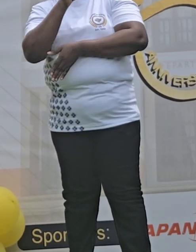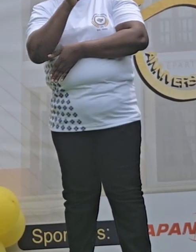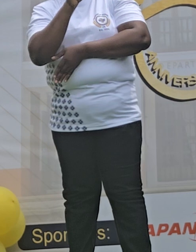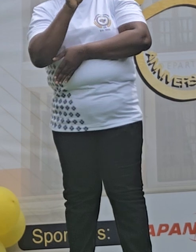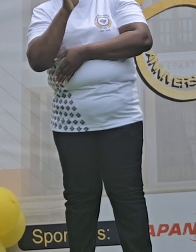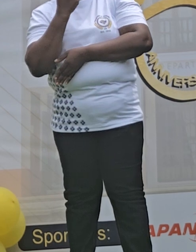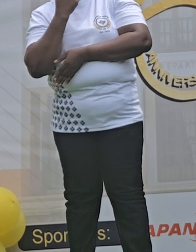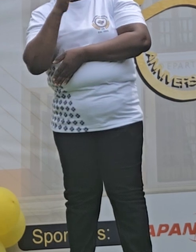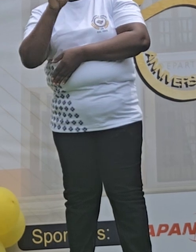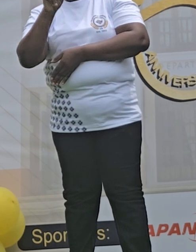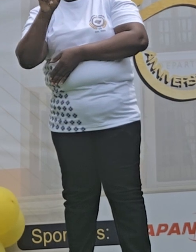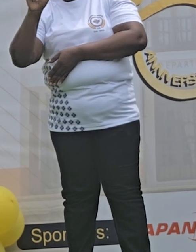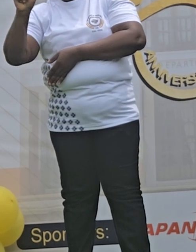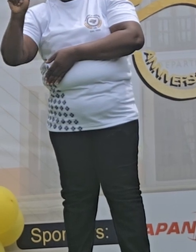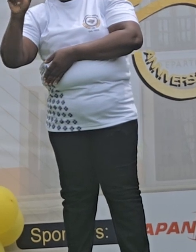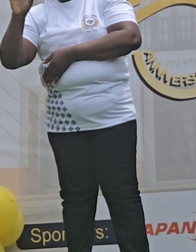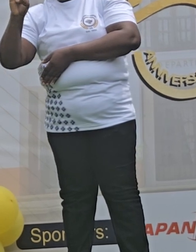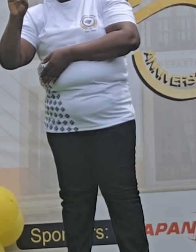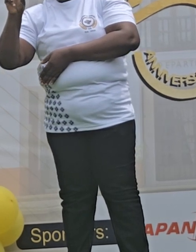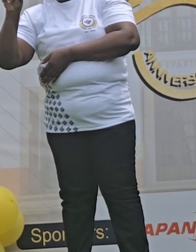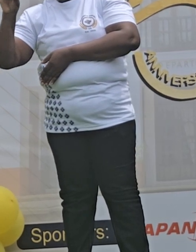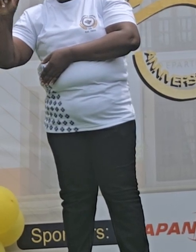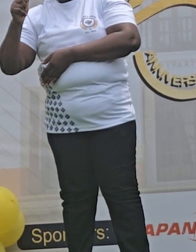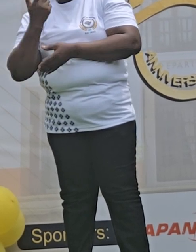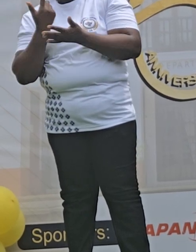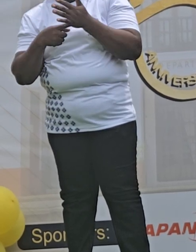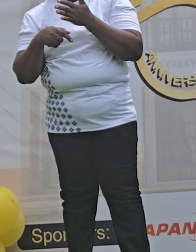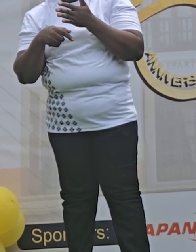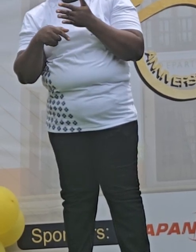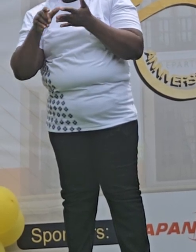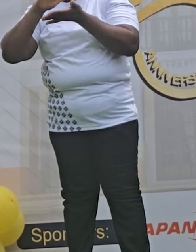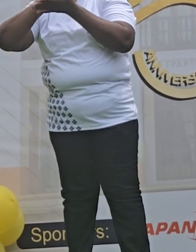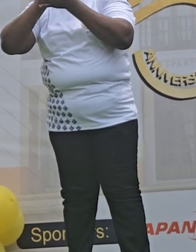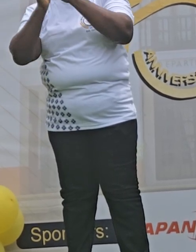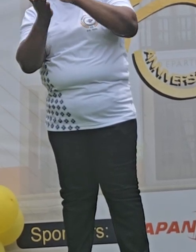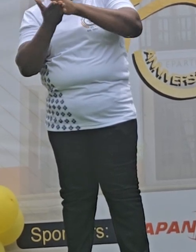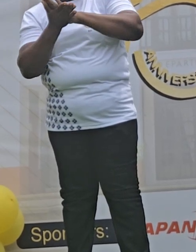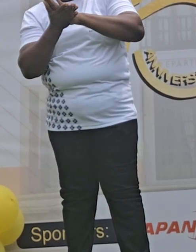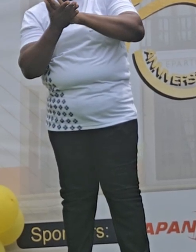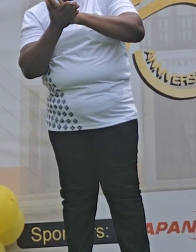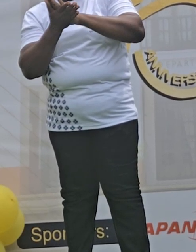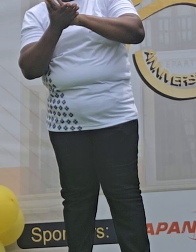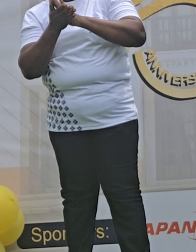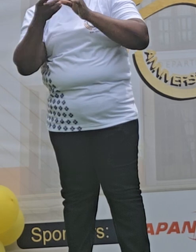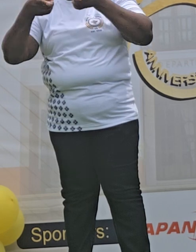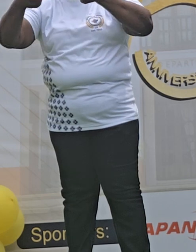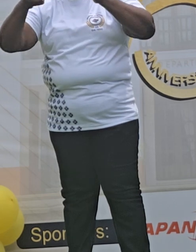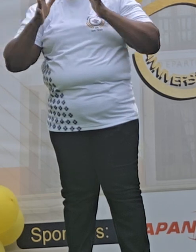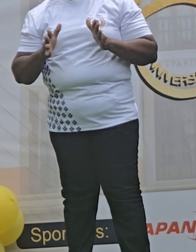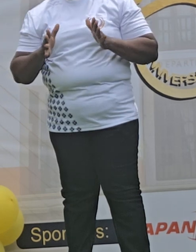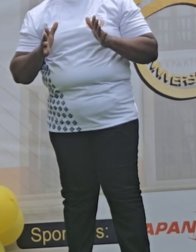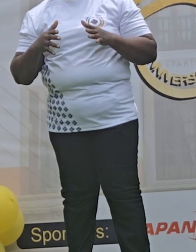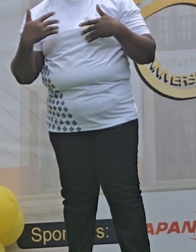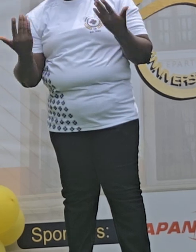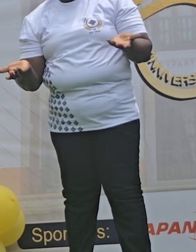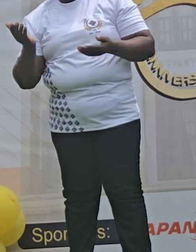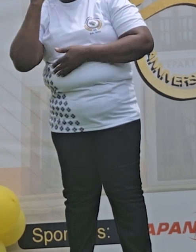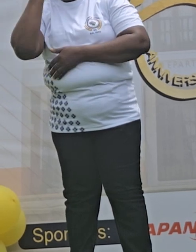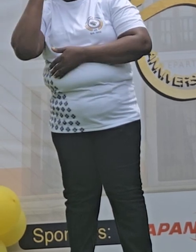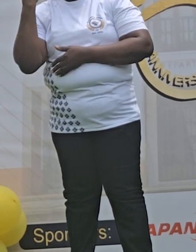K.A. Buzia to become a director or head